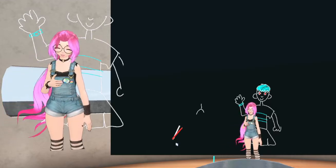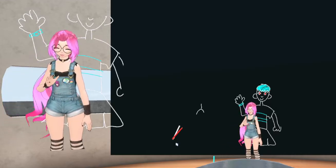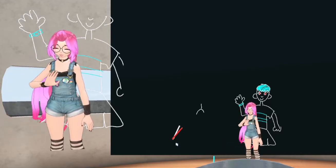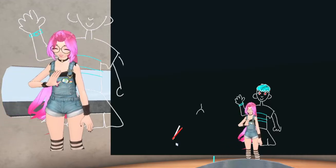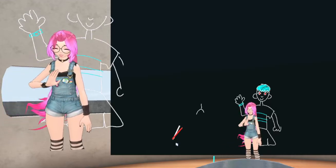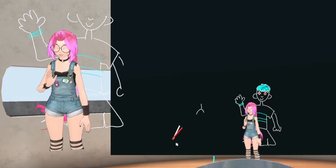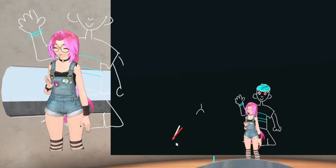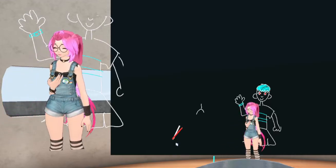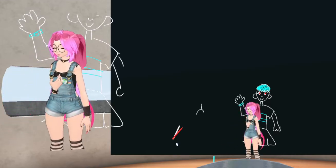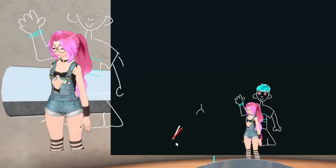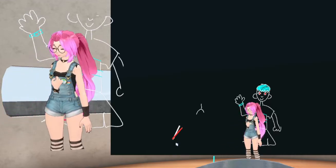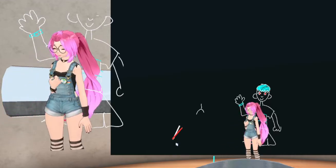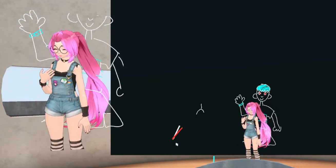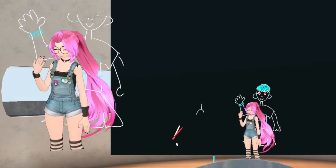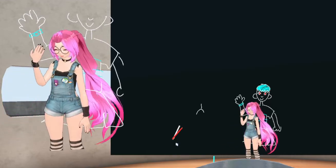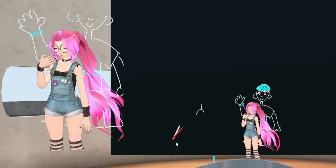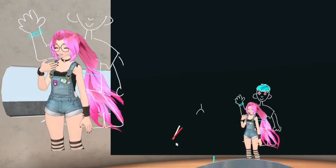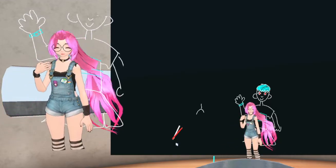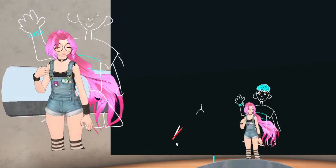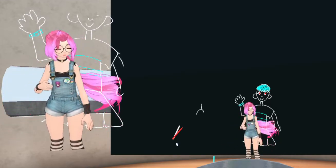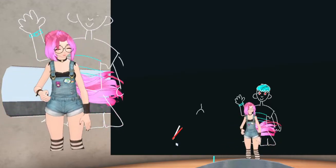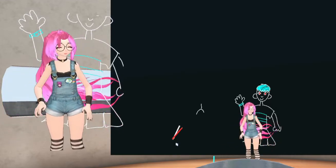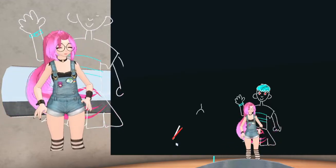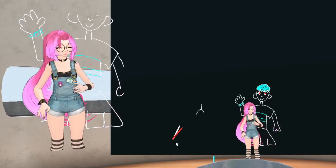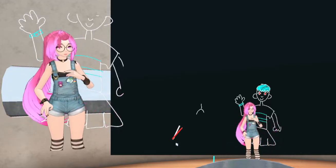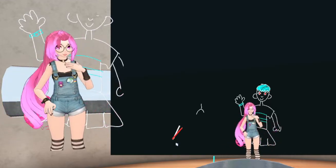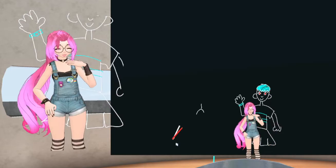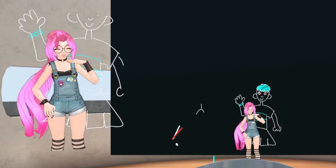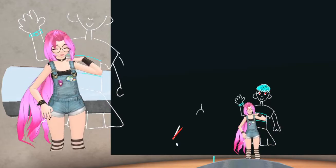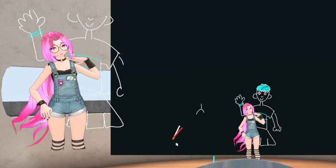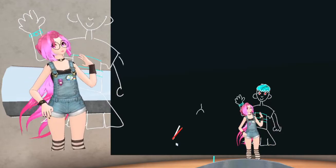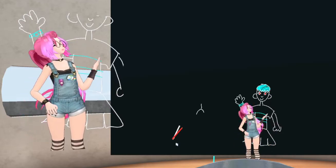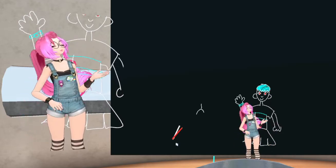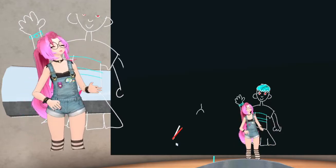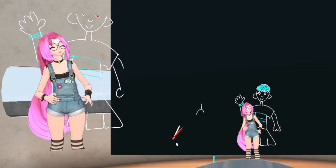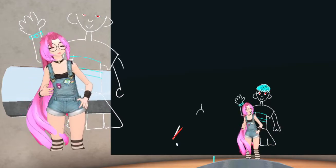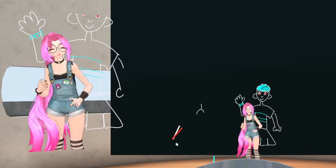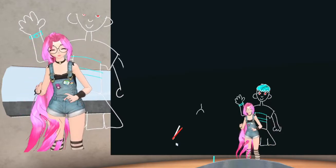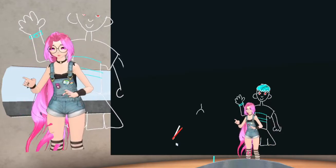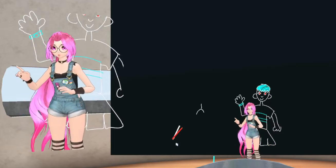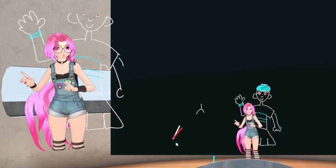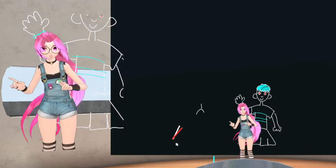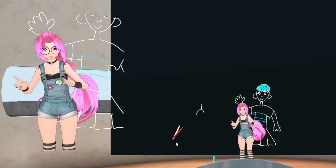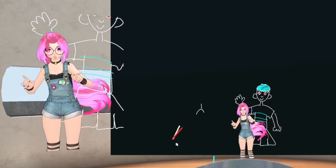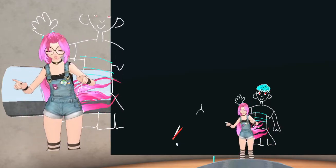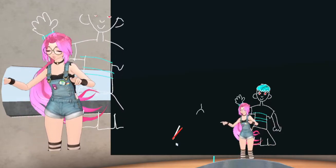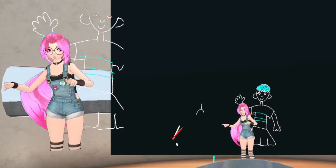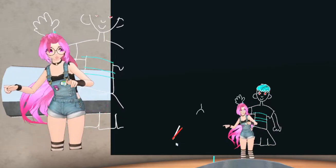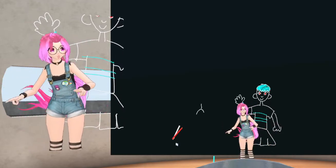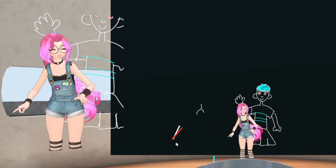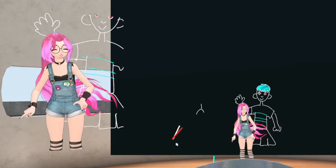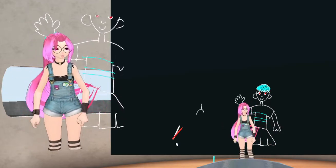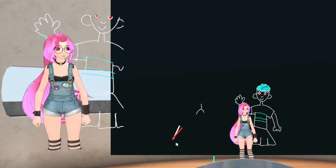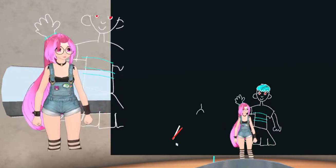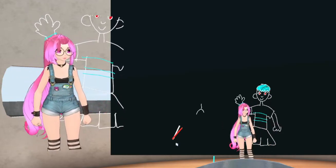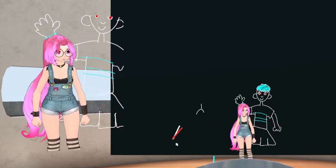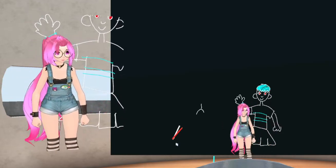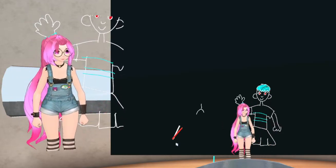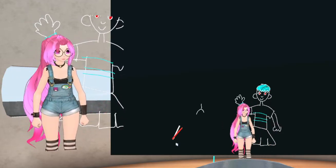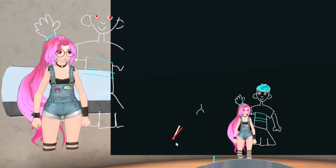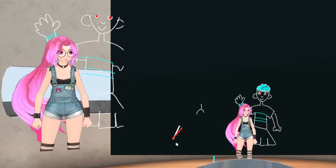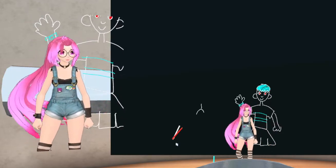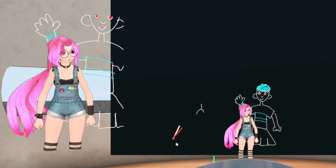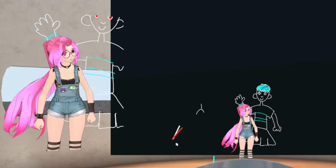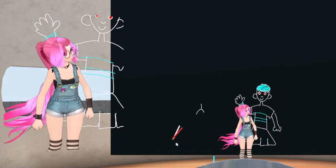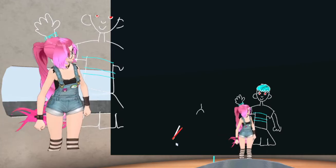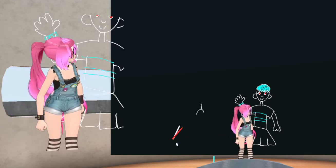like beautiful heart. Yeah. Yeah, I'll let... Also had another one. Oh, sorry, I'm gonna take them and then I'll go back to you. No, take,